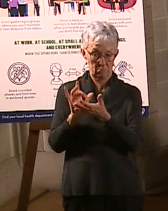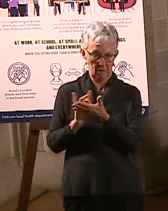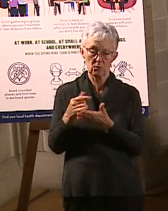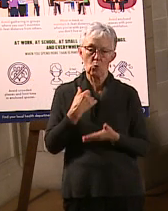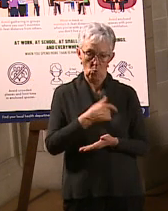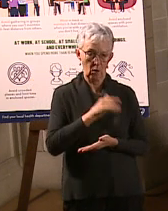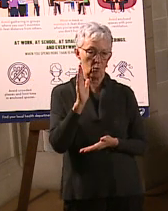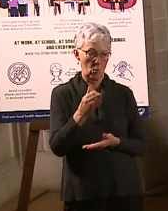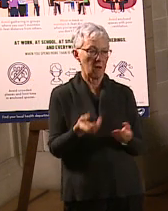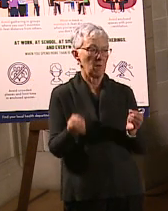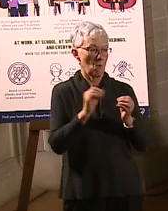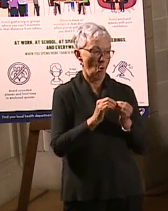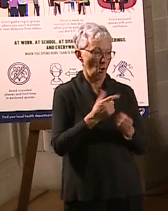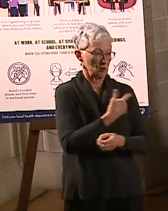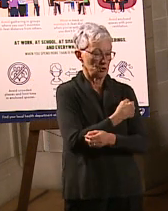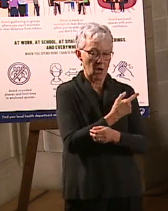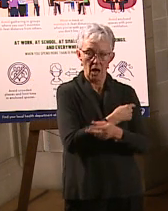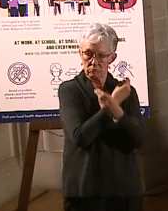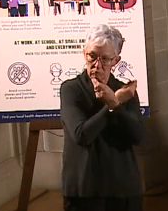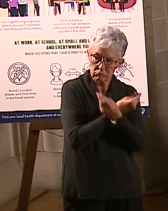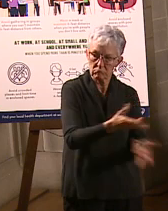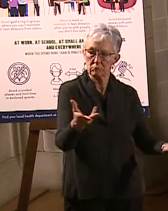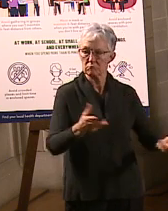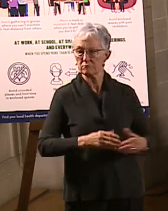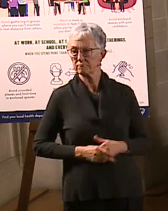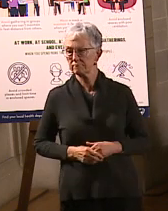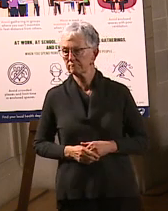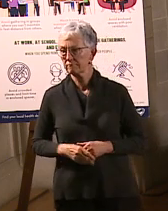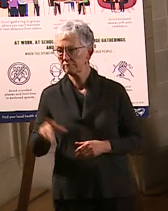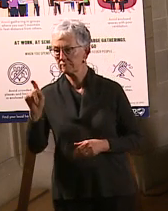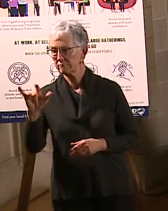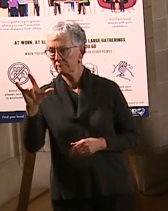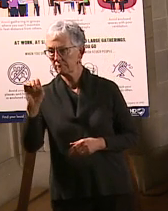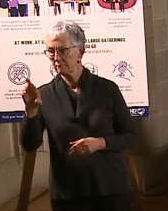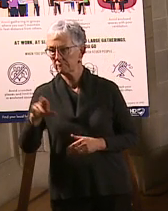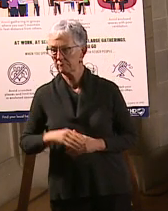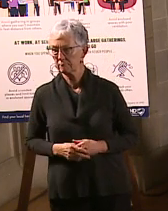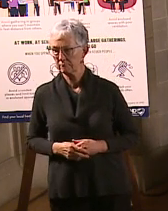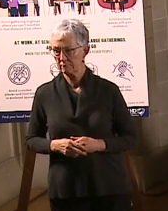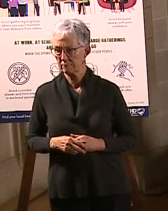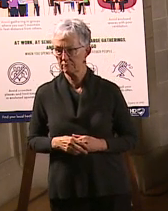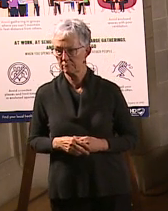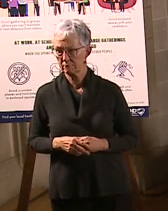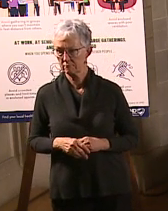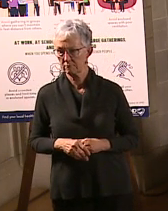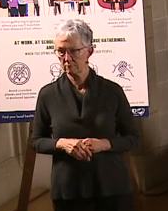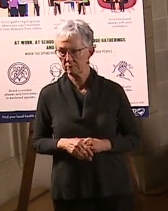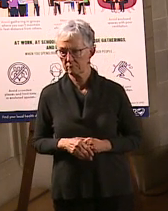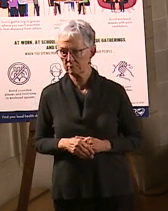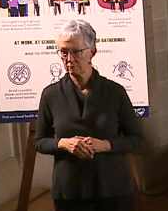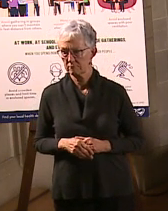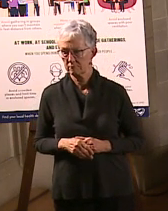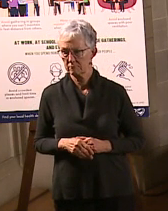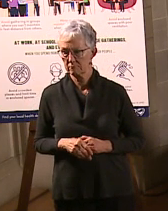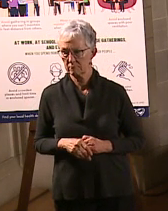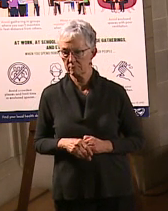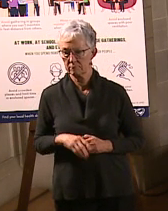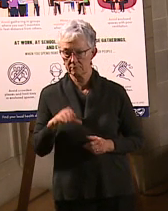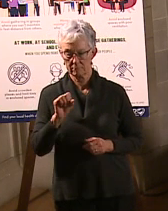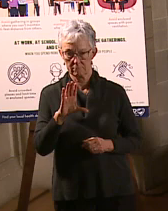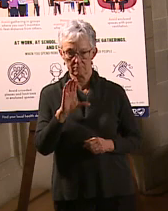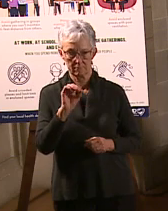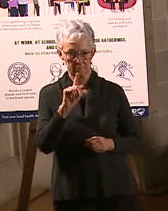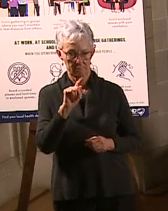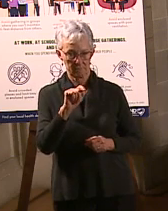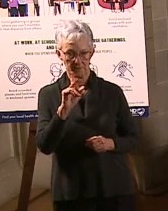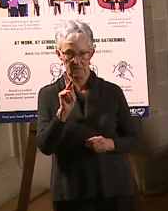there. Taylor, any other questions? Text it in. We have a couple more. Scott with KNAB says, in light of what we're hearing on the